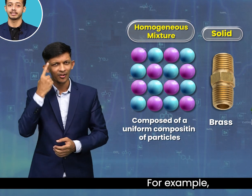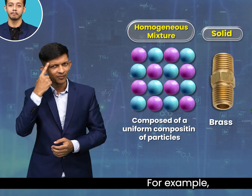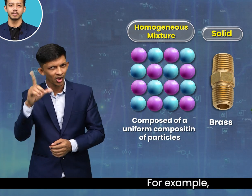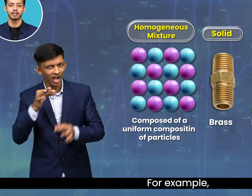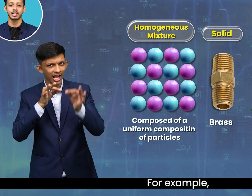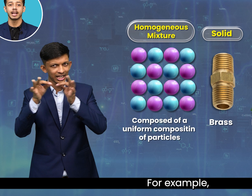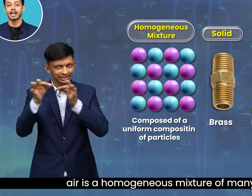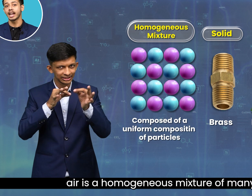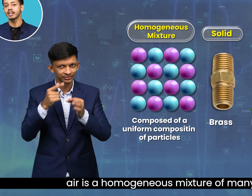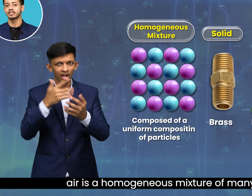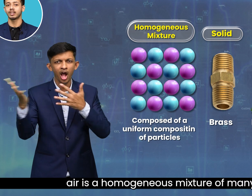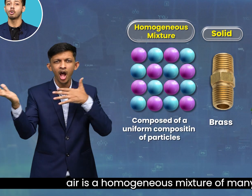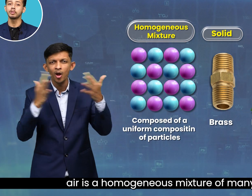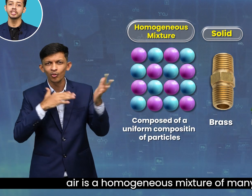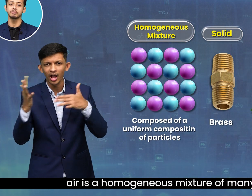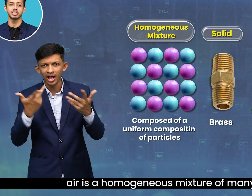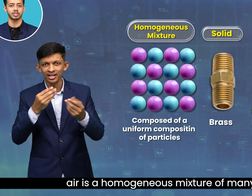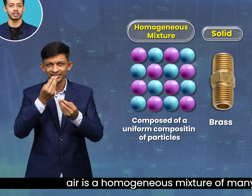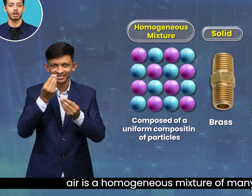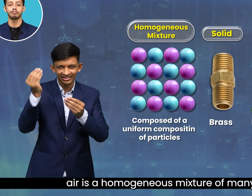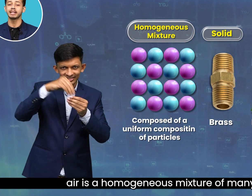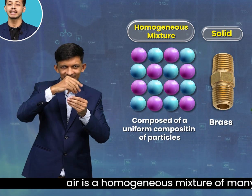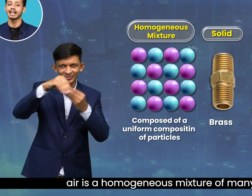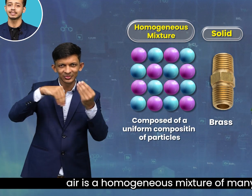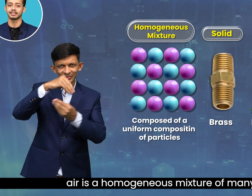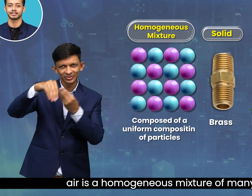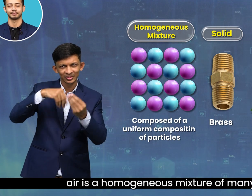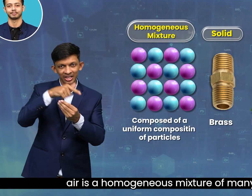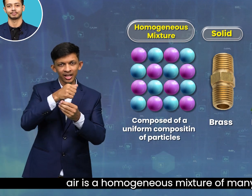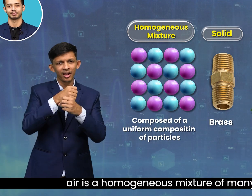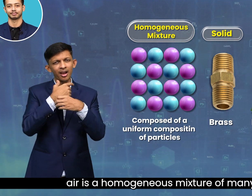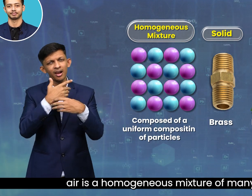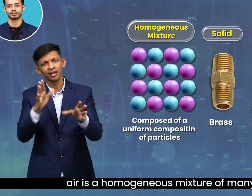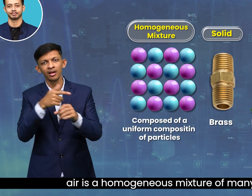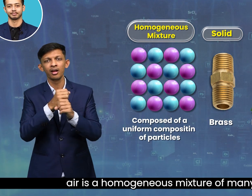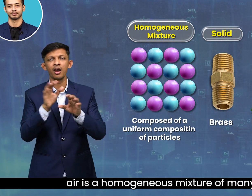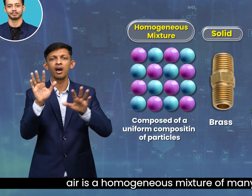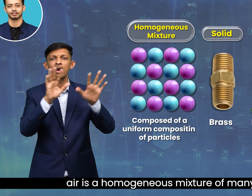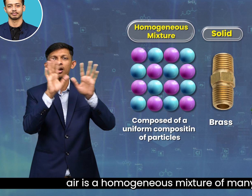For example, air is a homogeneous mixture of many gases.